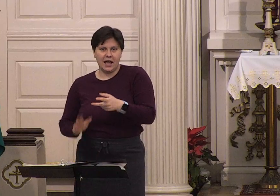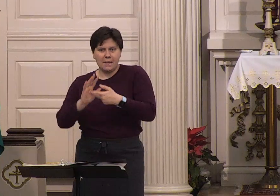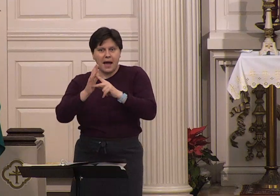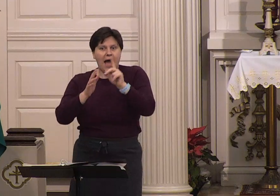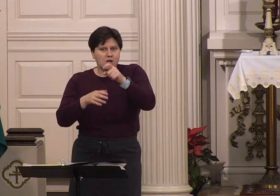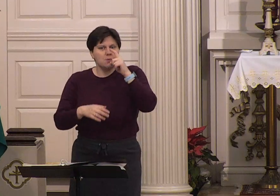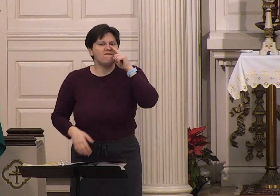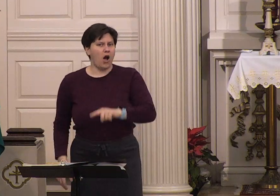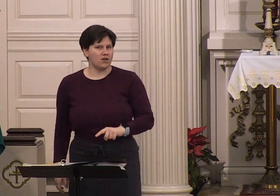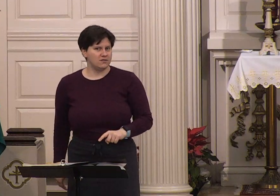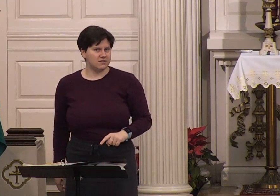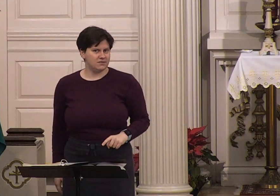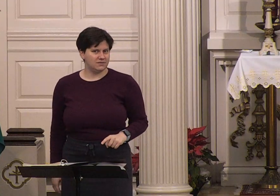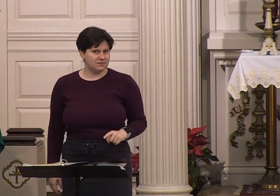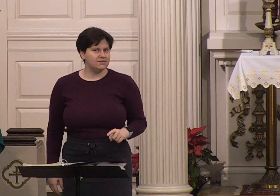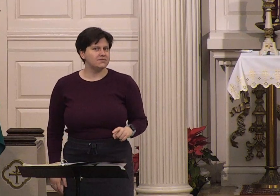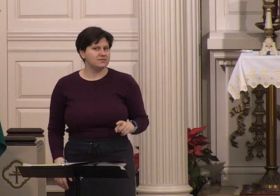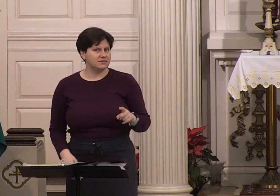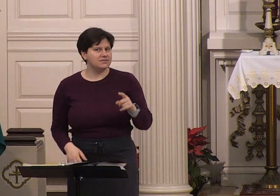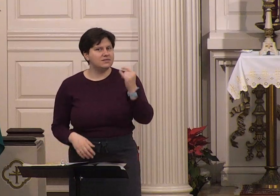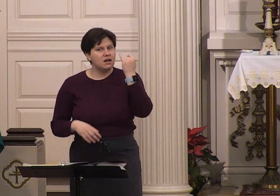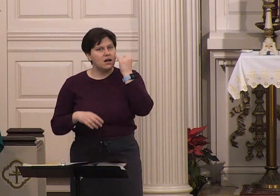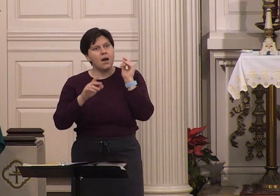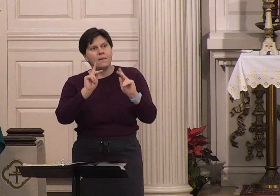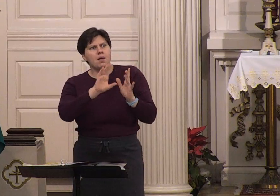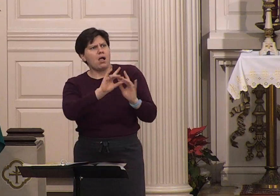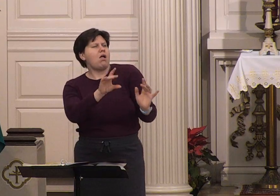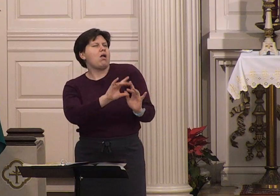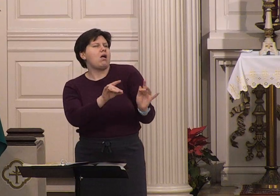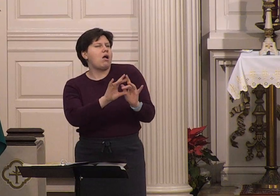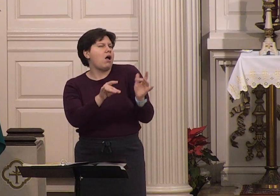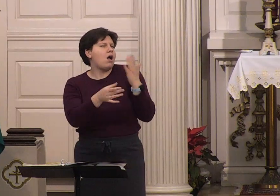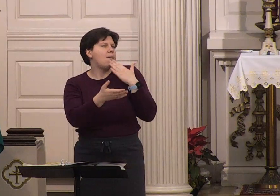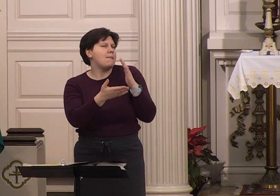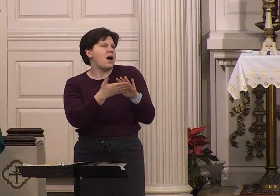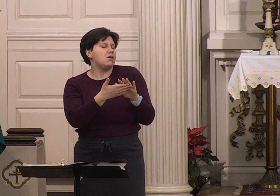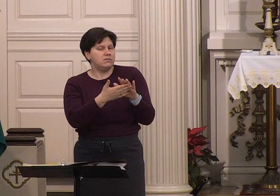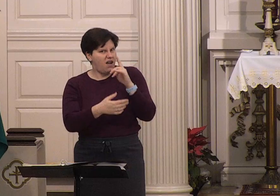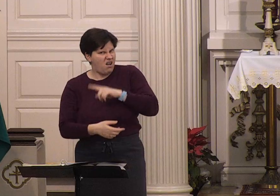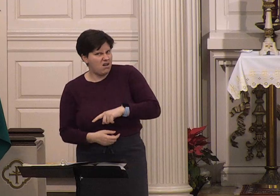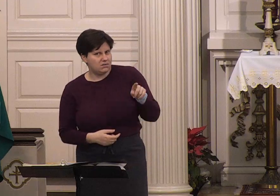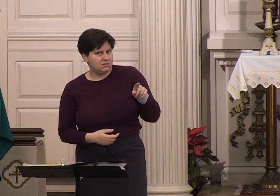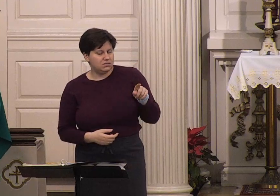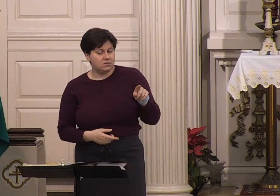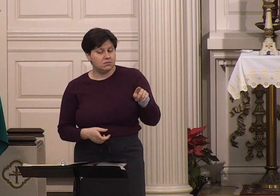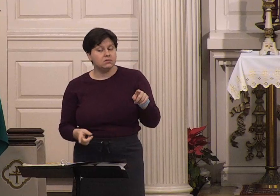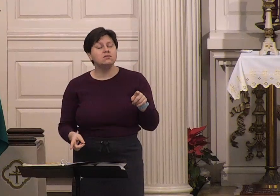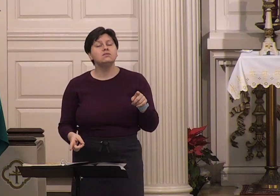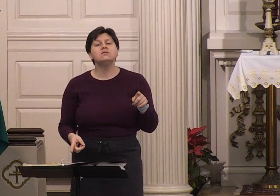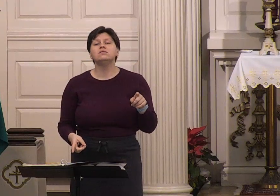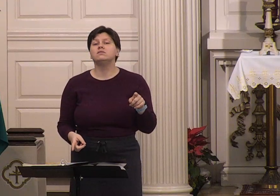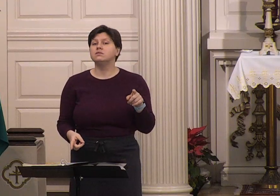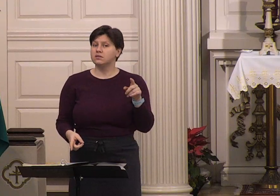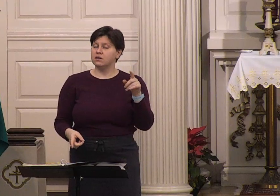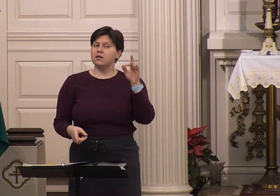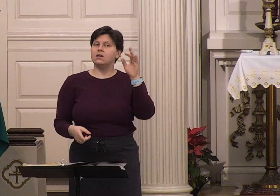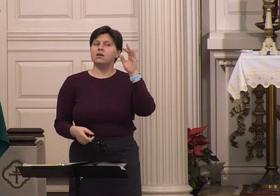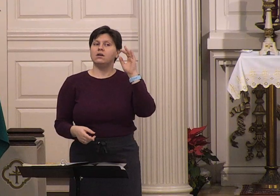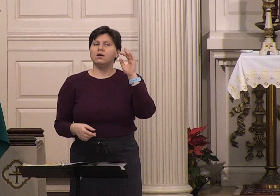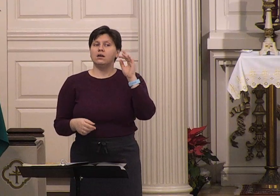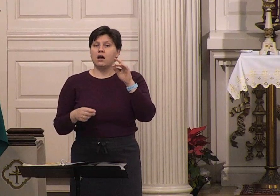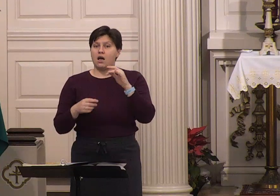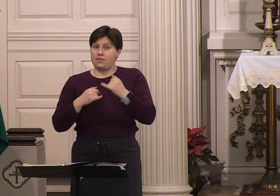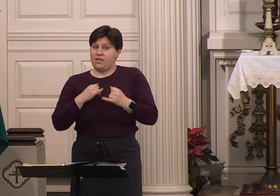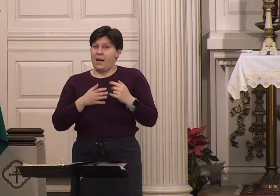if people are saying bad things and they're not true. And then because of me,